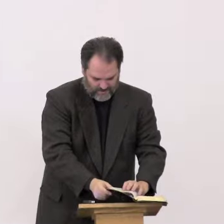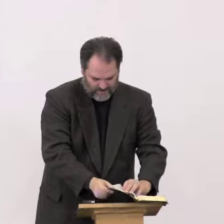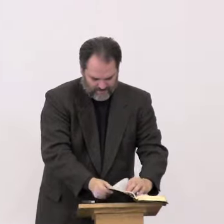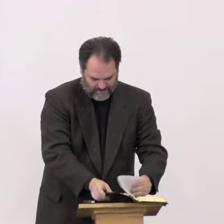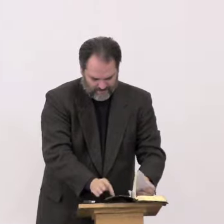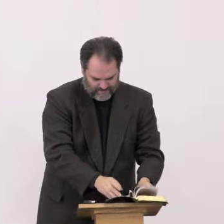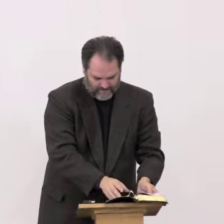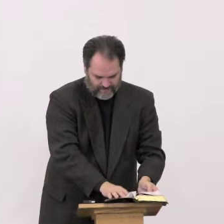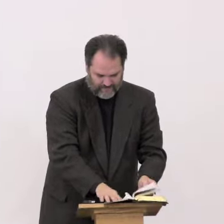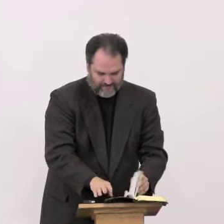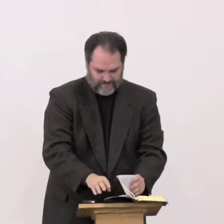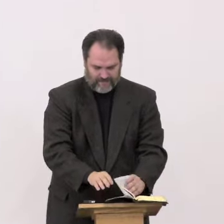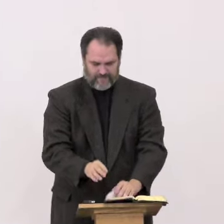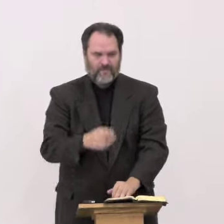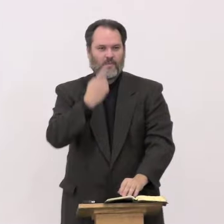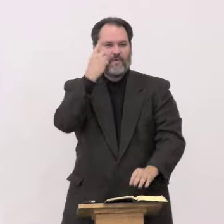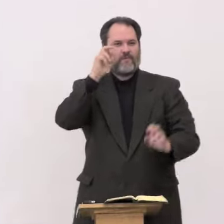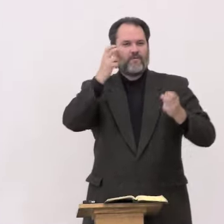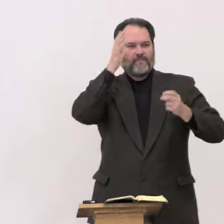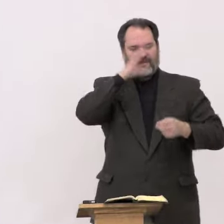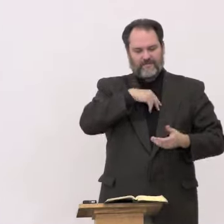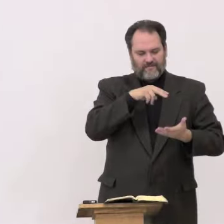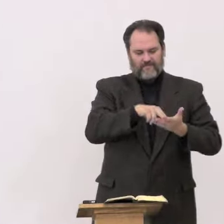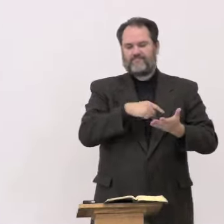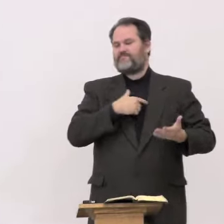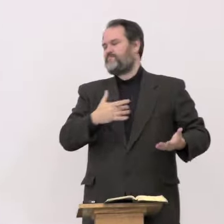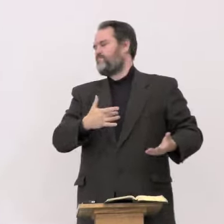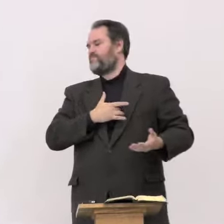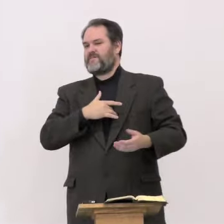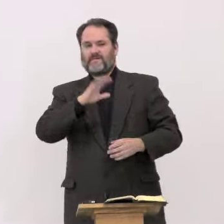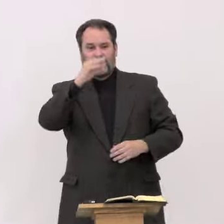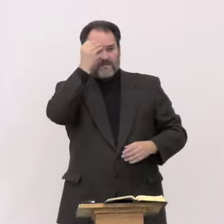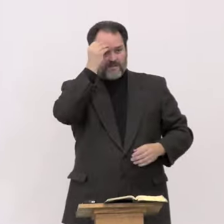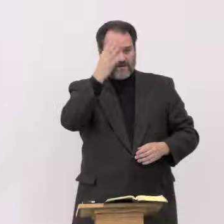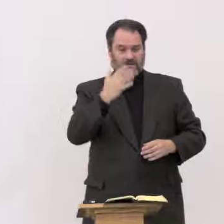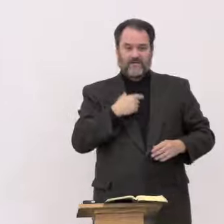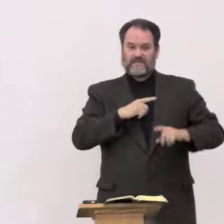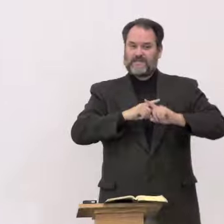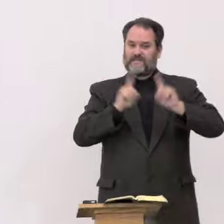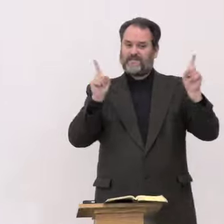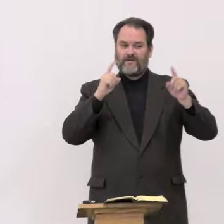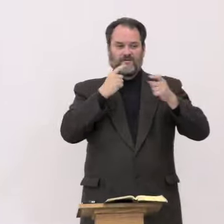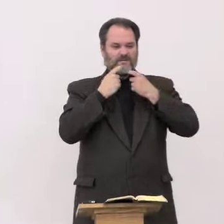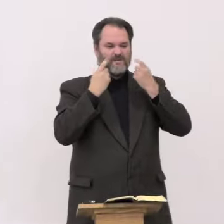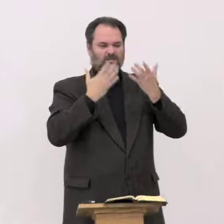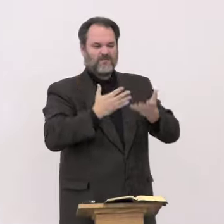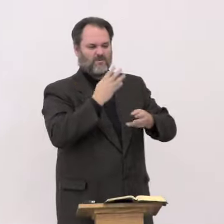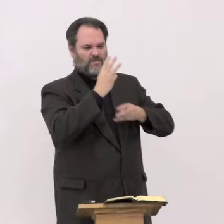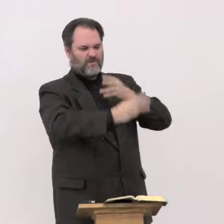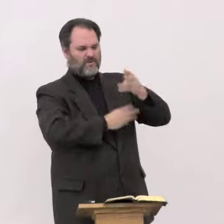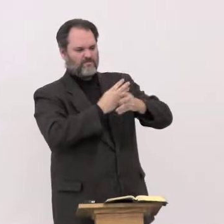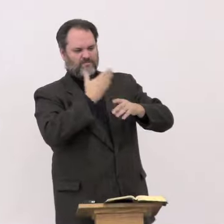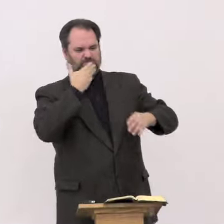heaven. Only if you truly have it in your heart. Only if you truly have Jesus saved.